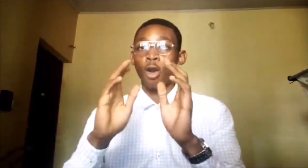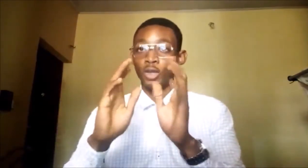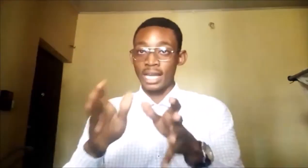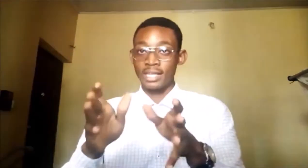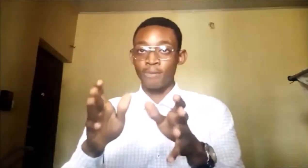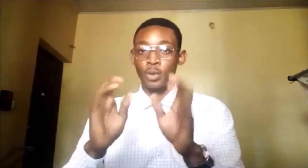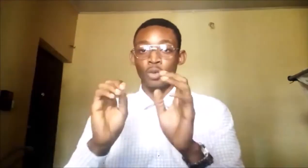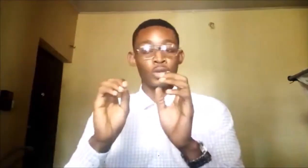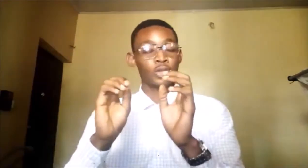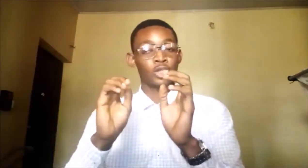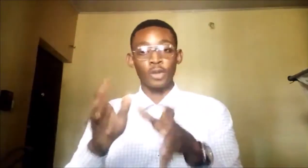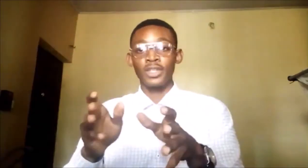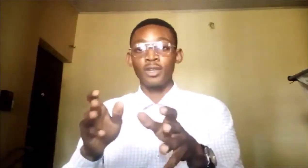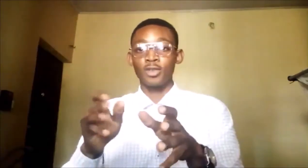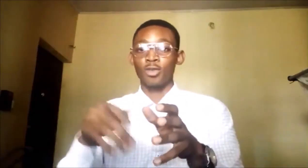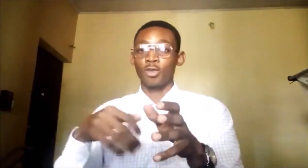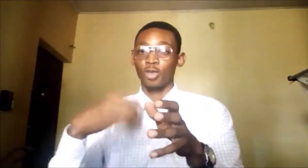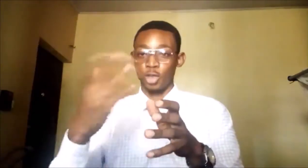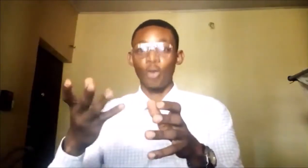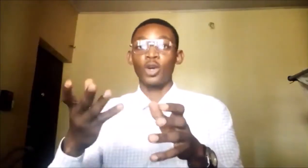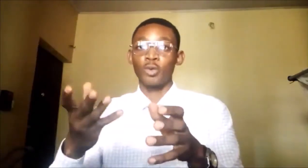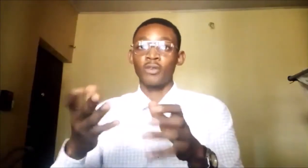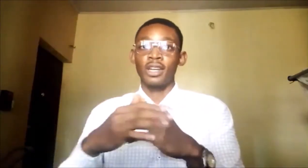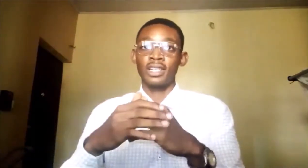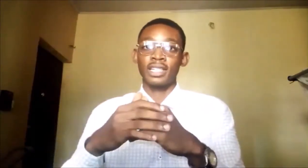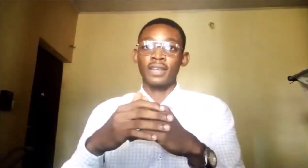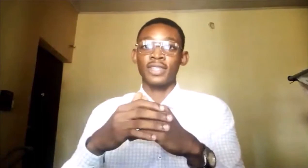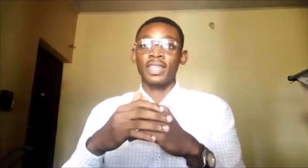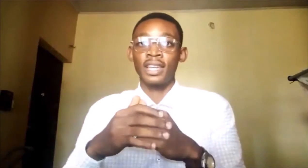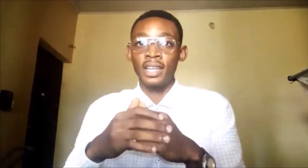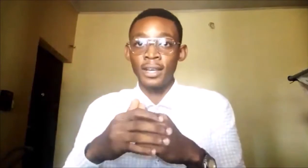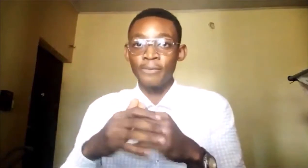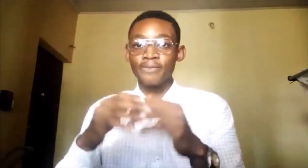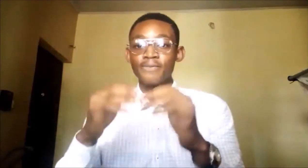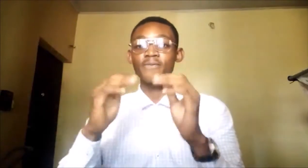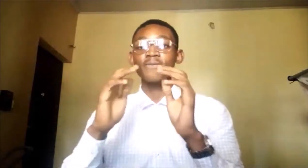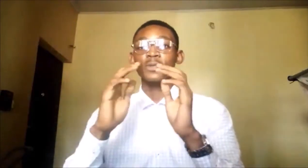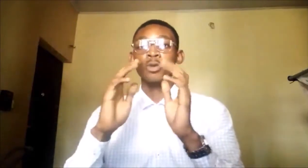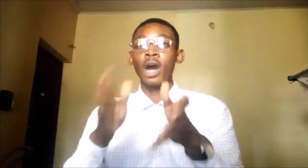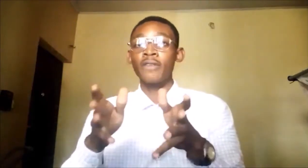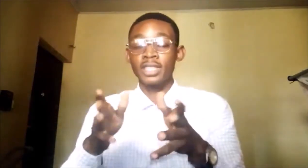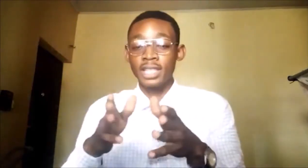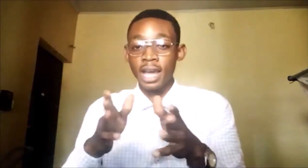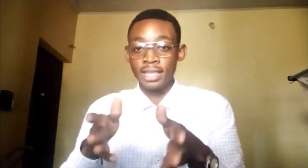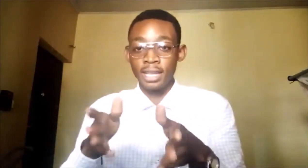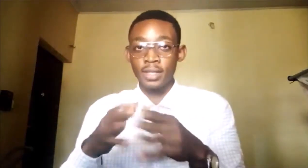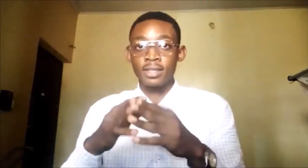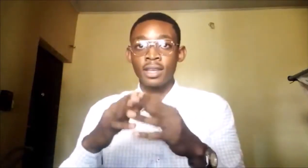that. We'll use short videos to show what we've learned, as I've said earlier. We'll have assignments.